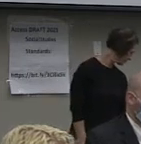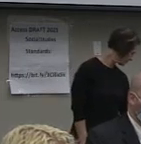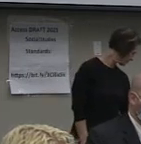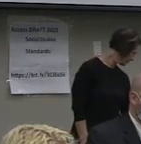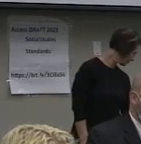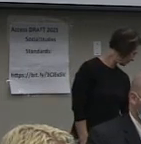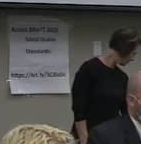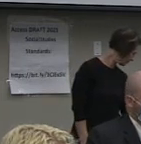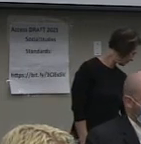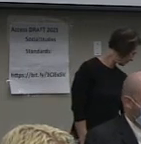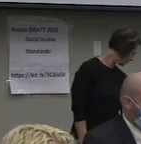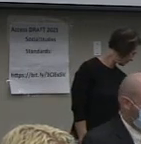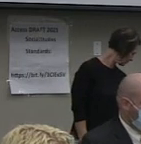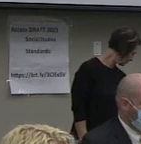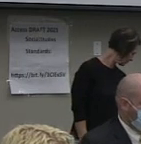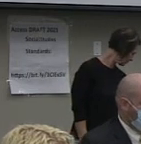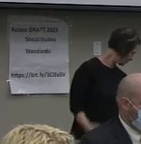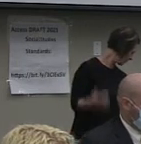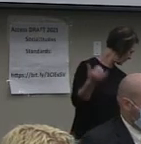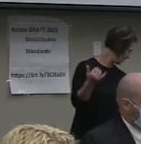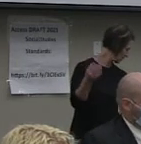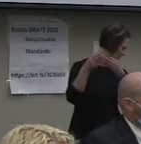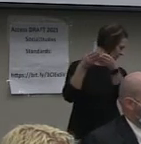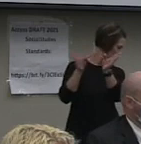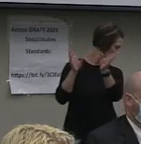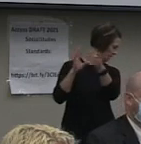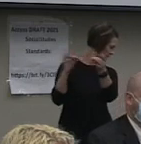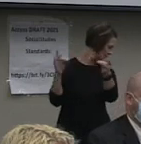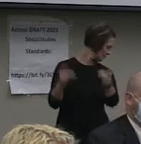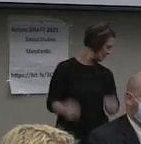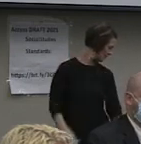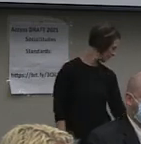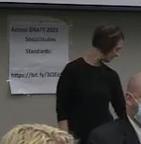Okay, we'll now open it for public comment on this motion.